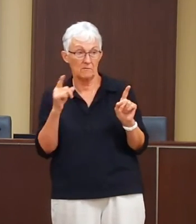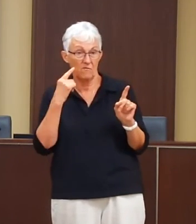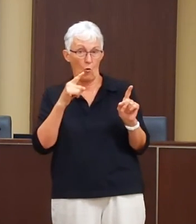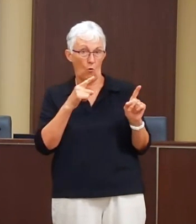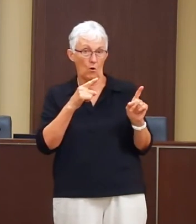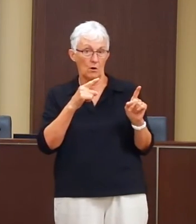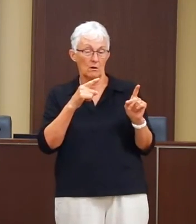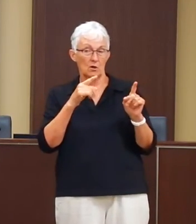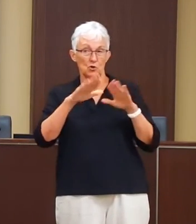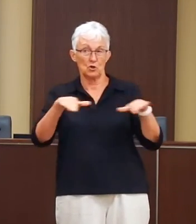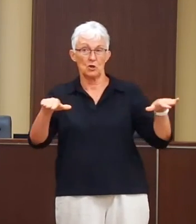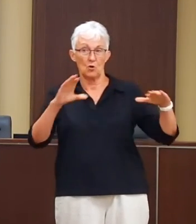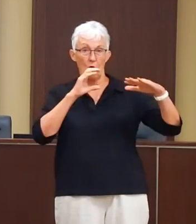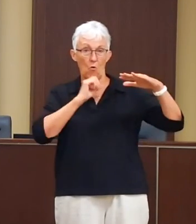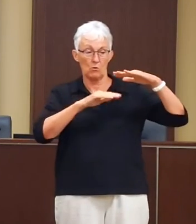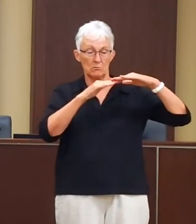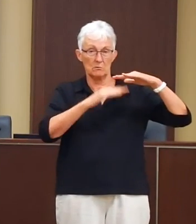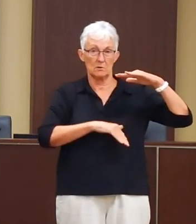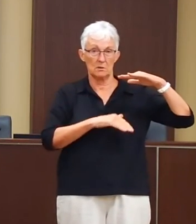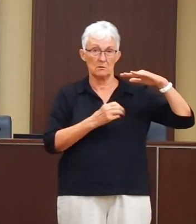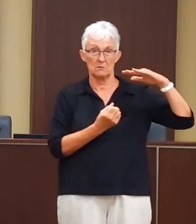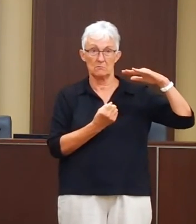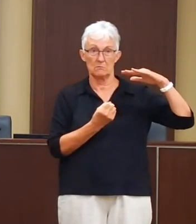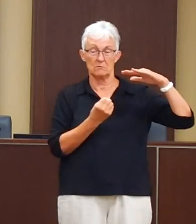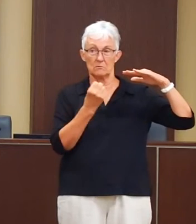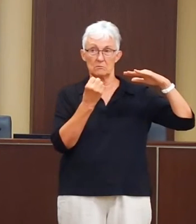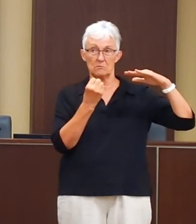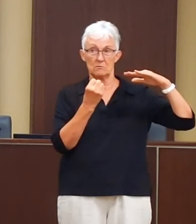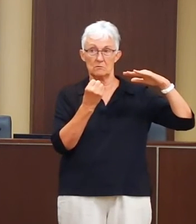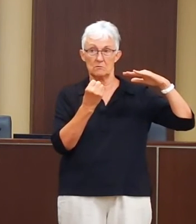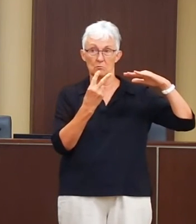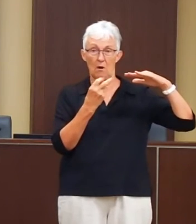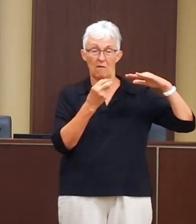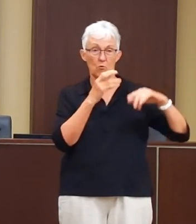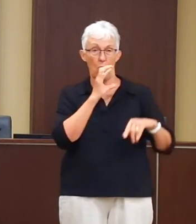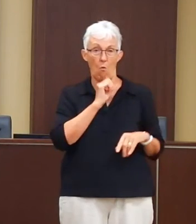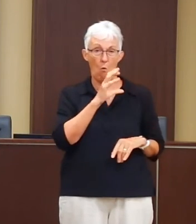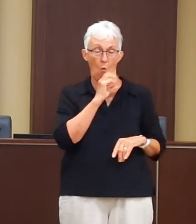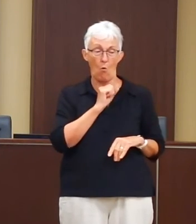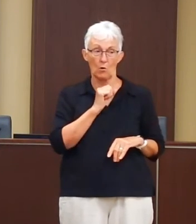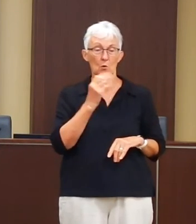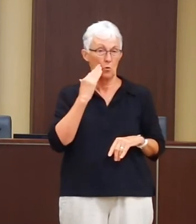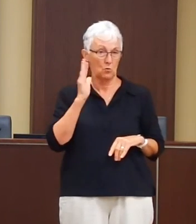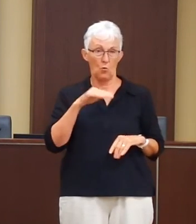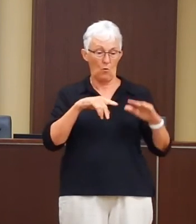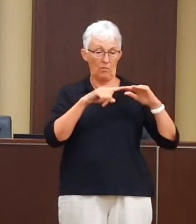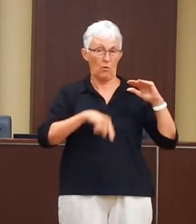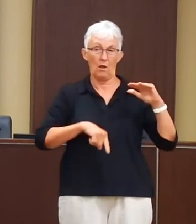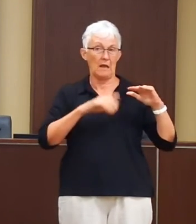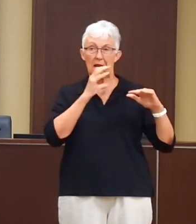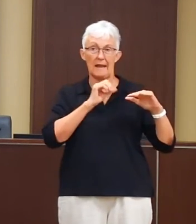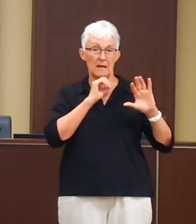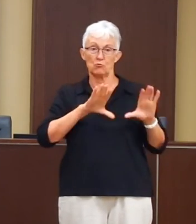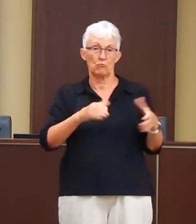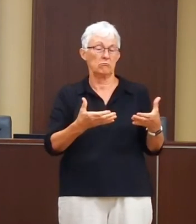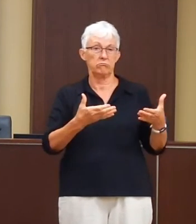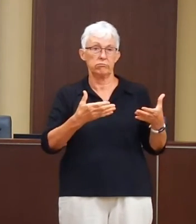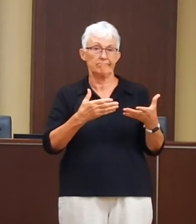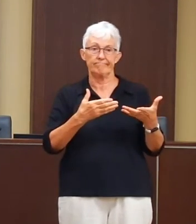So kindergarten through 5th grade students will be coming to school not vaccinated. Now we also understand, and again this is